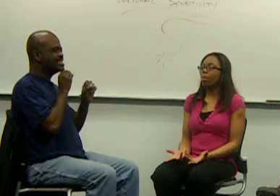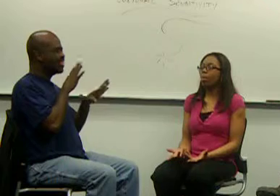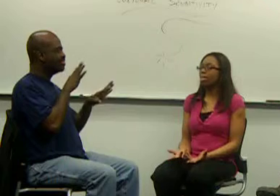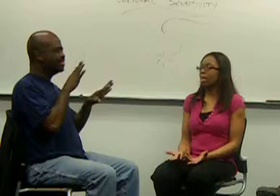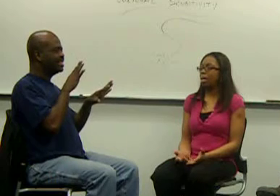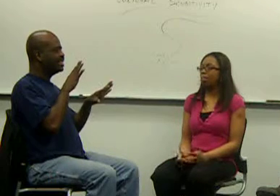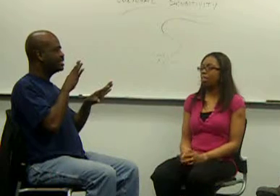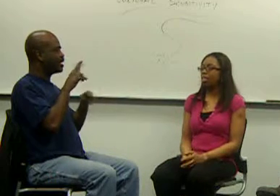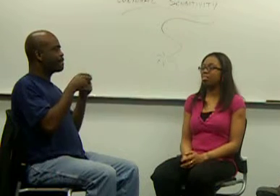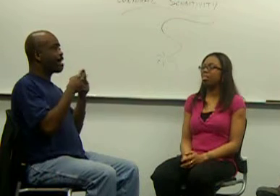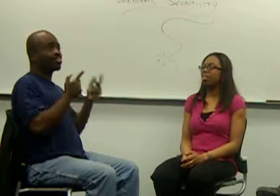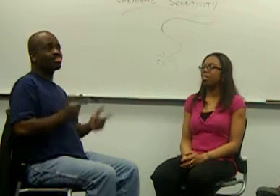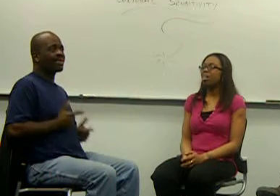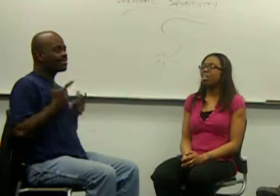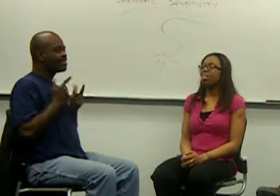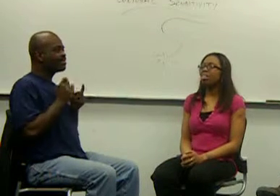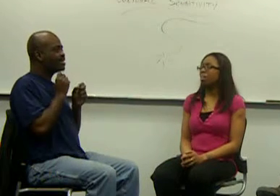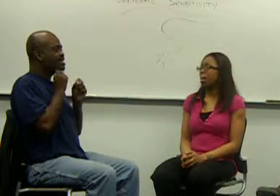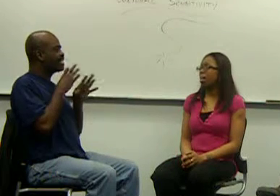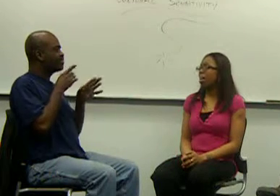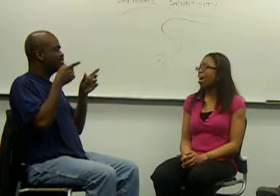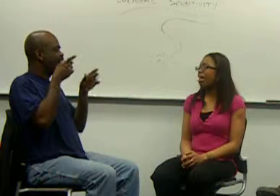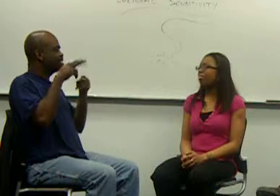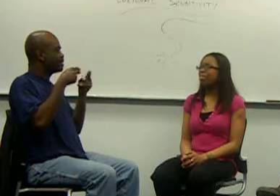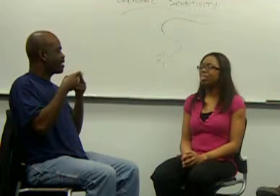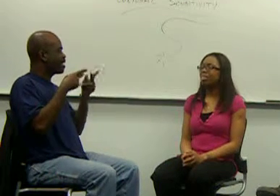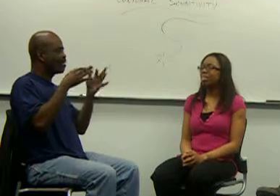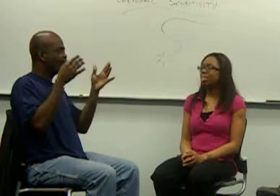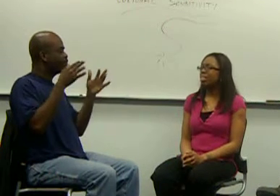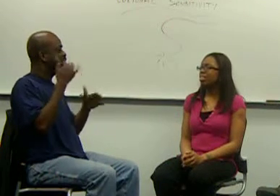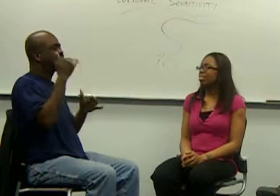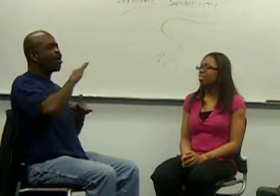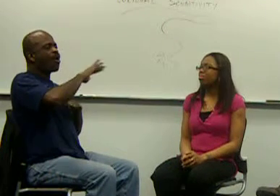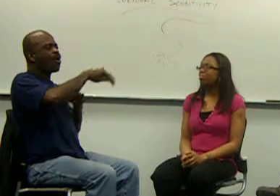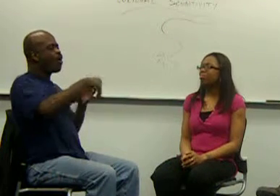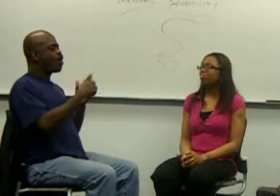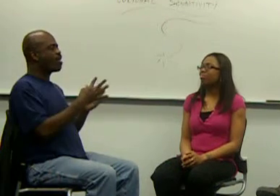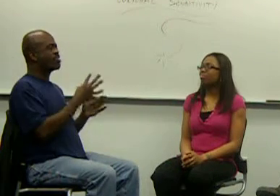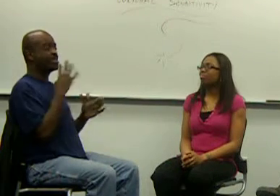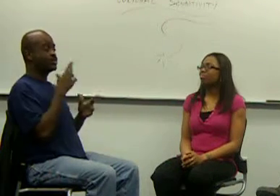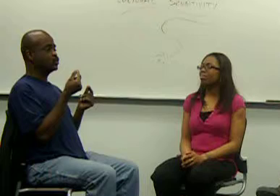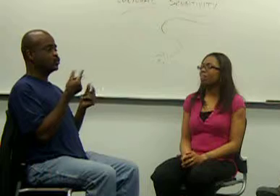It's always the same. It's nothing about life.